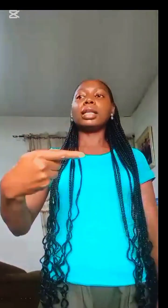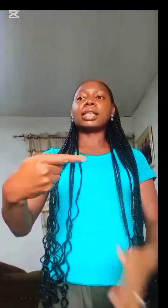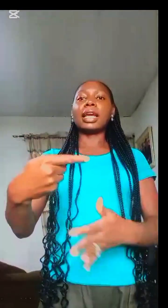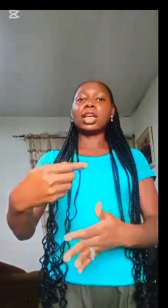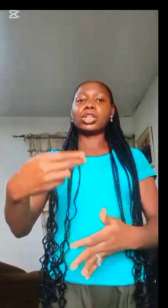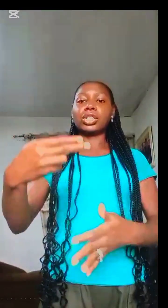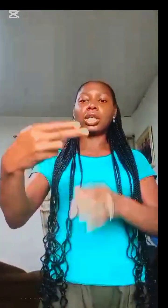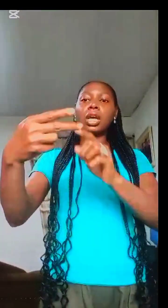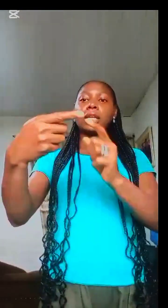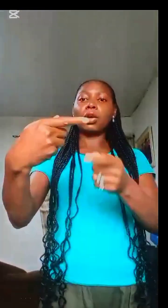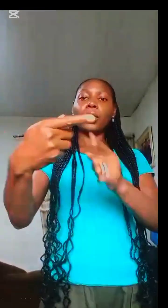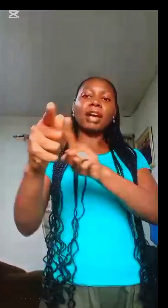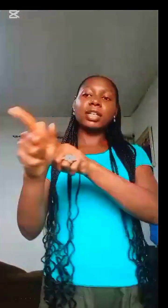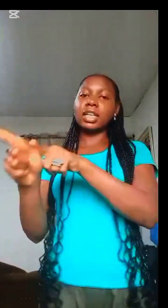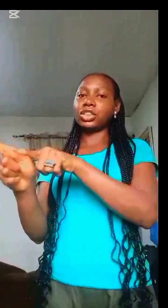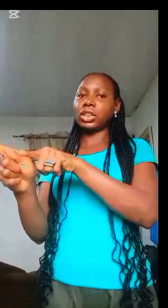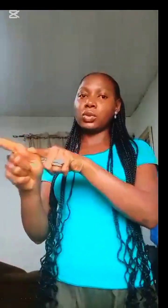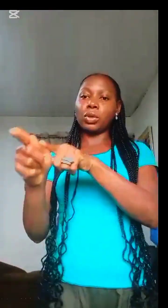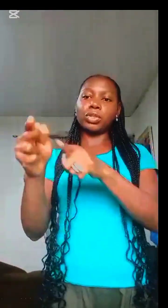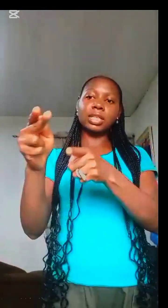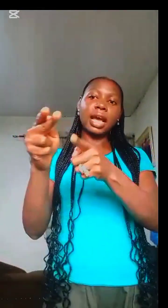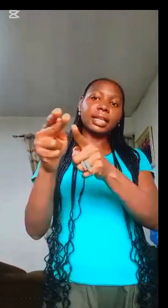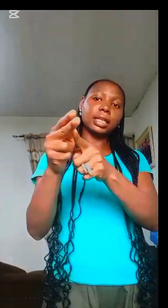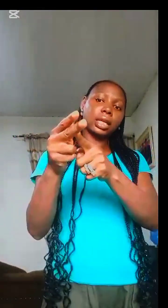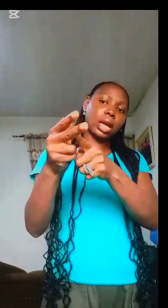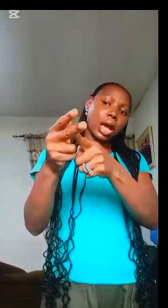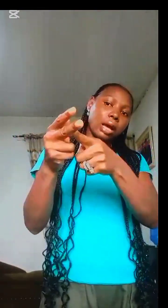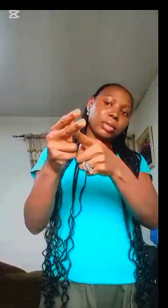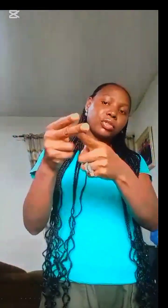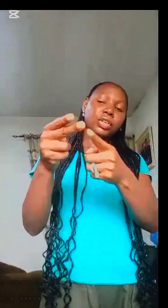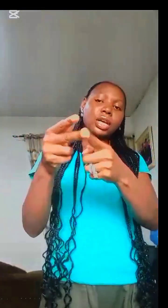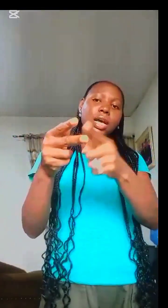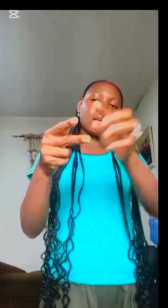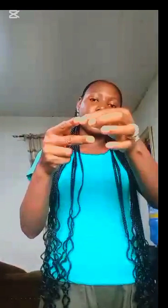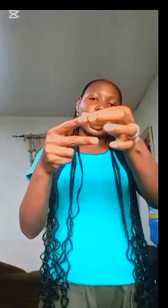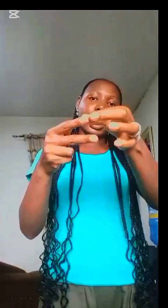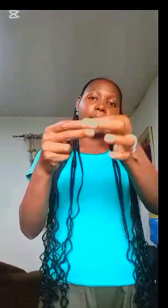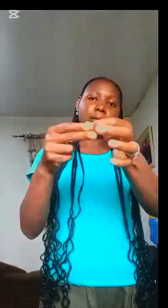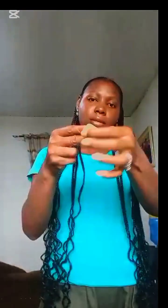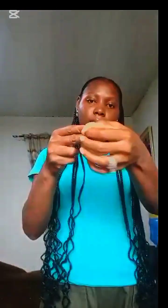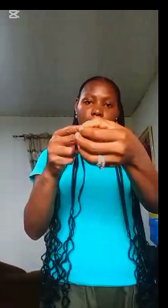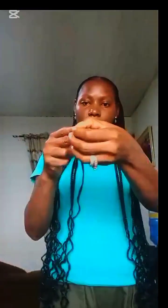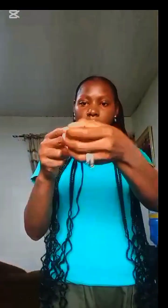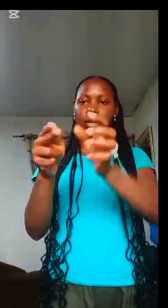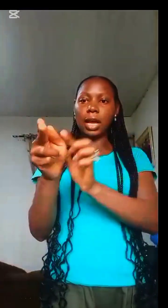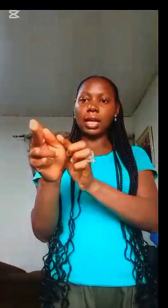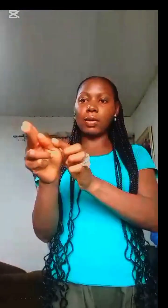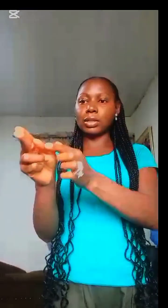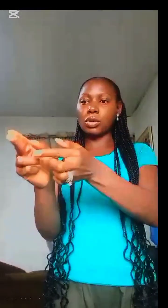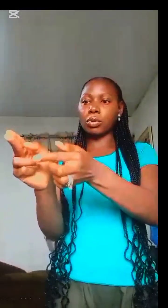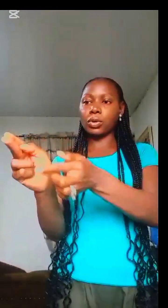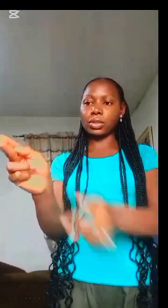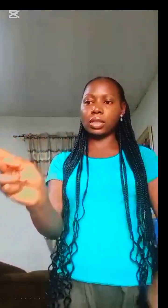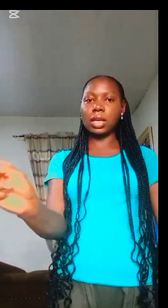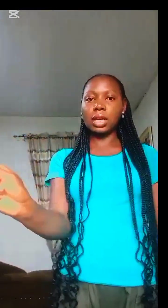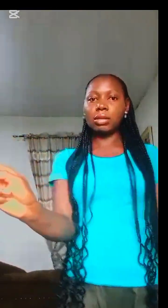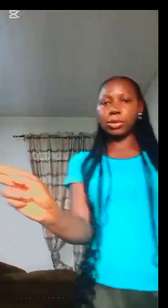letter H, now we have letter G this way. We just add in our middle finger to our index finger and our thumb crossed in